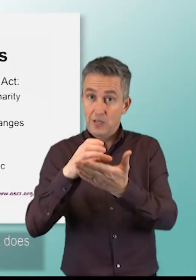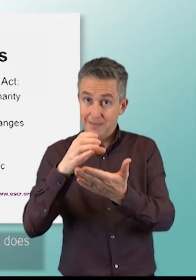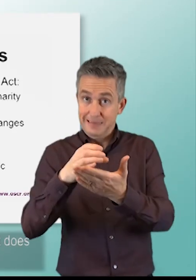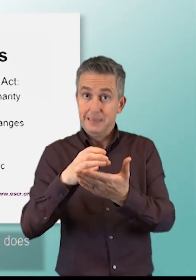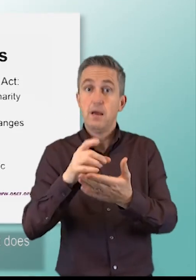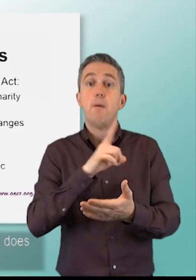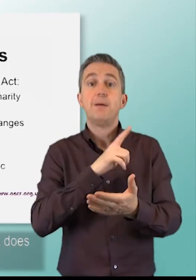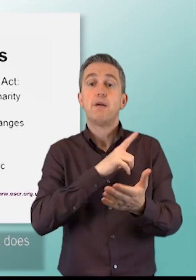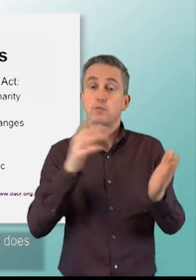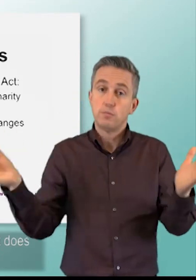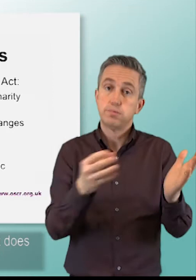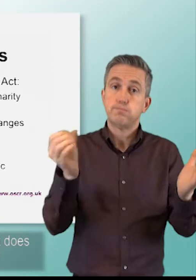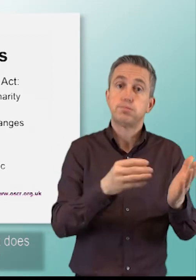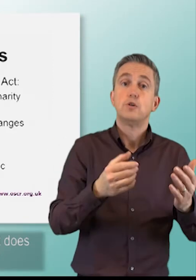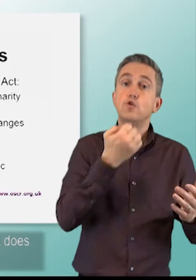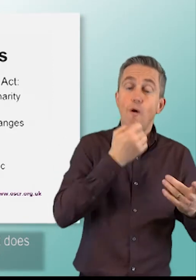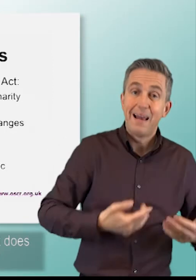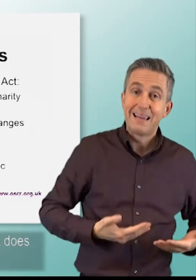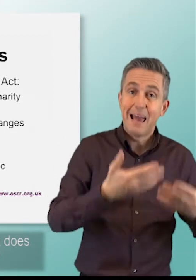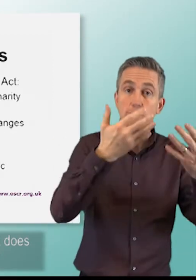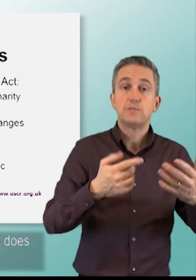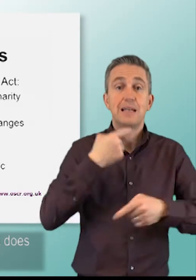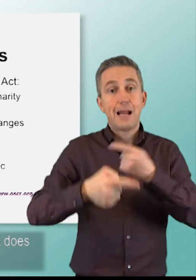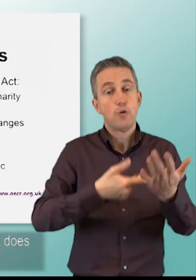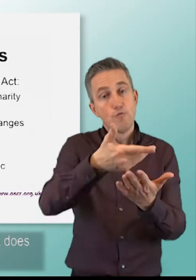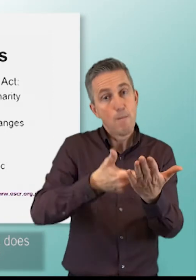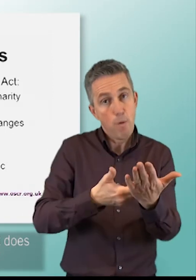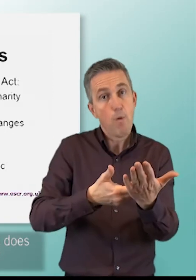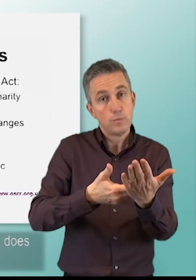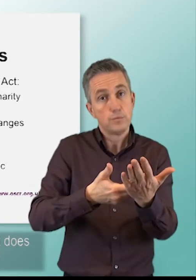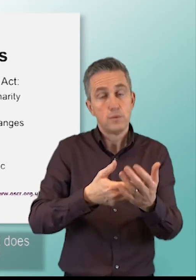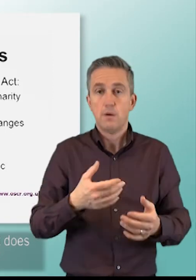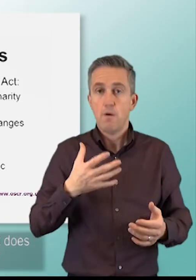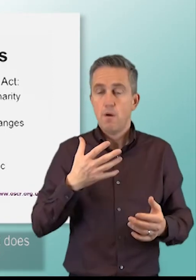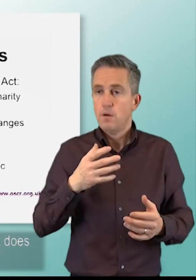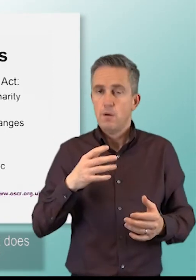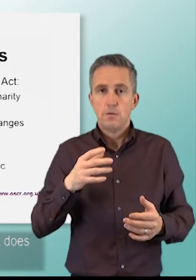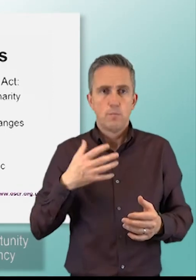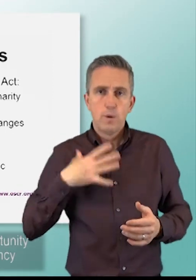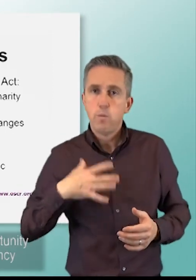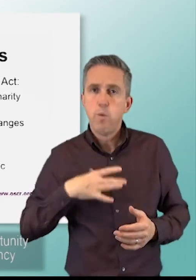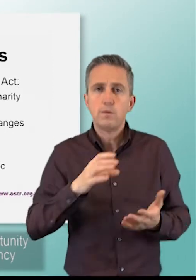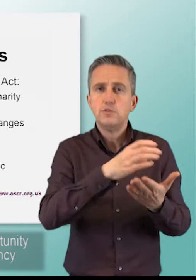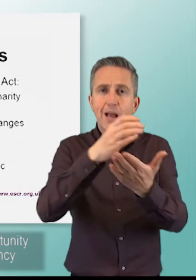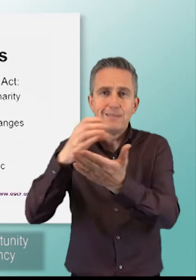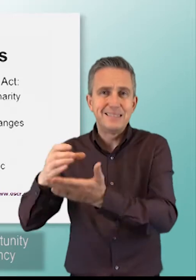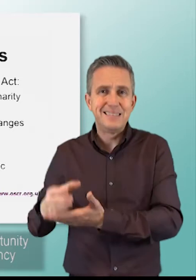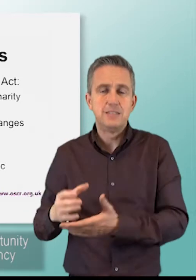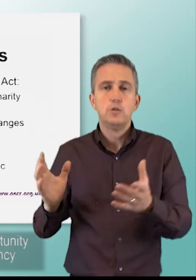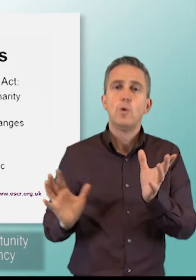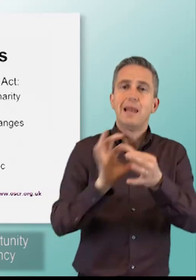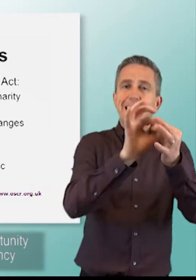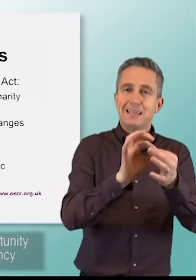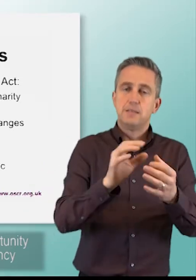its annual report and accounts on its website, if indeed it does so. We would really like to encourage as many charities as possible to